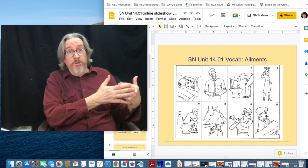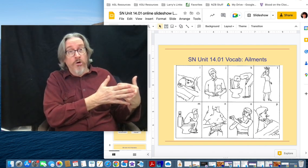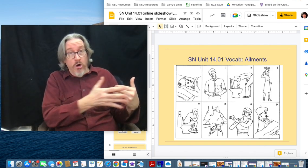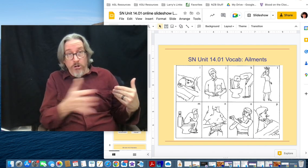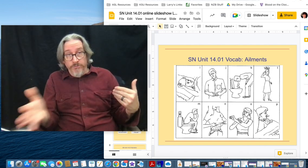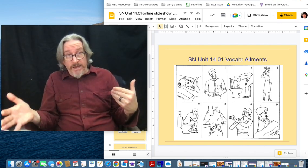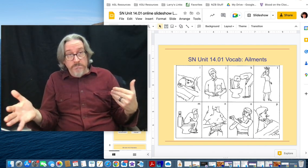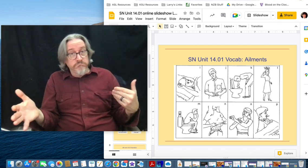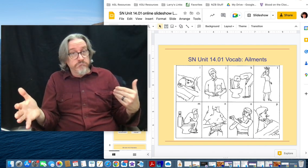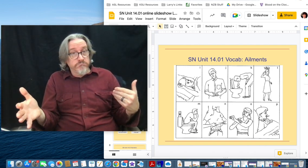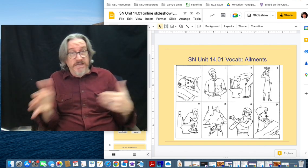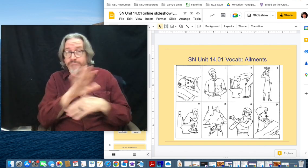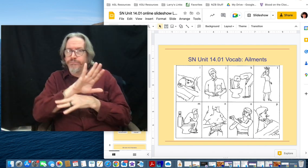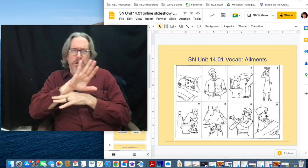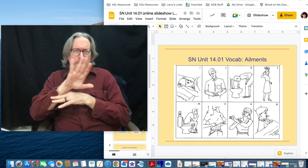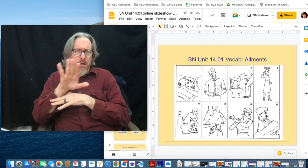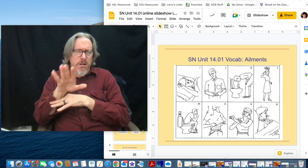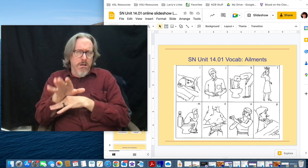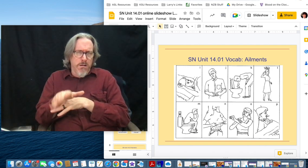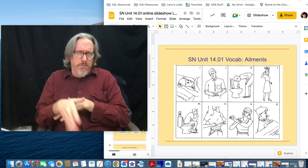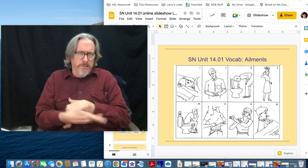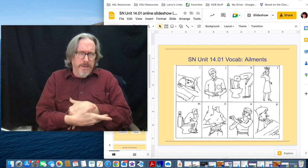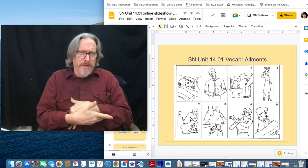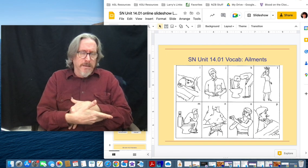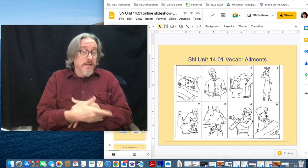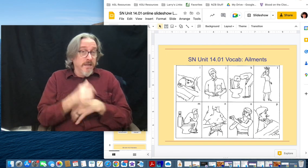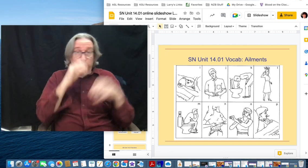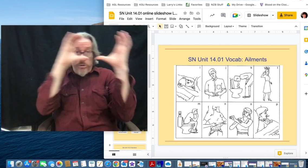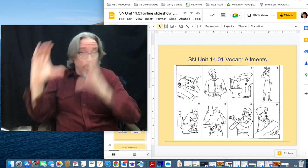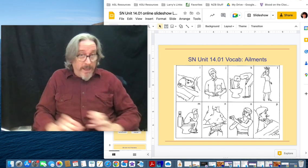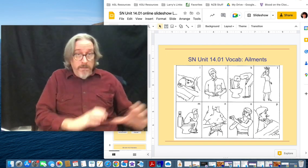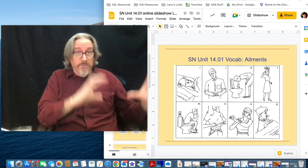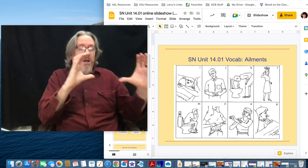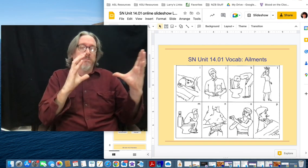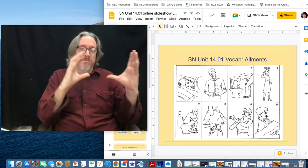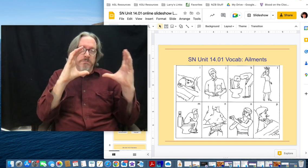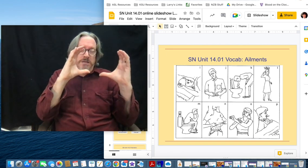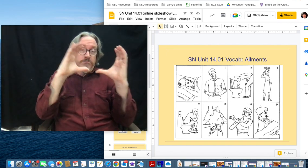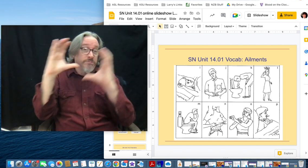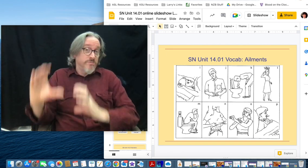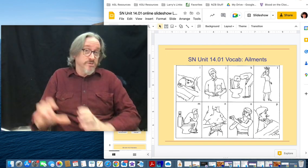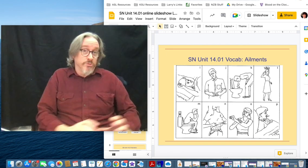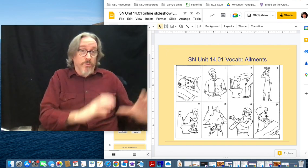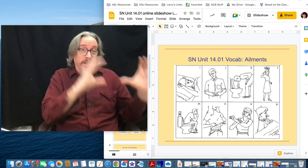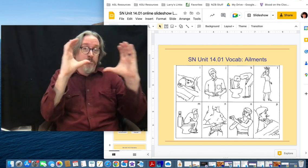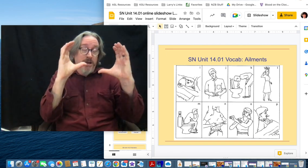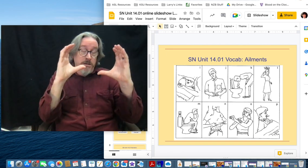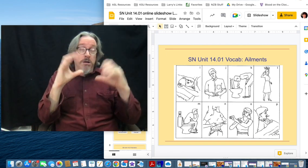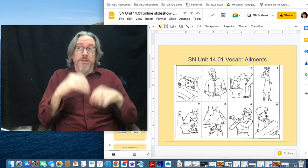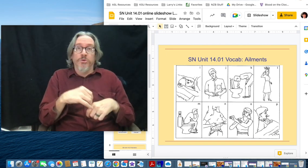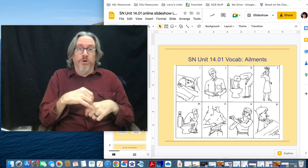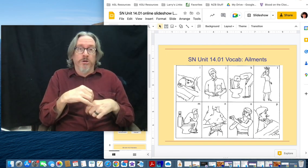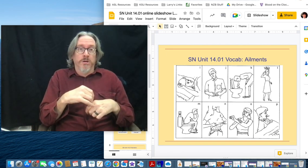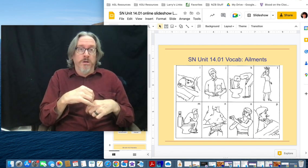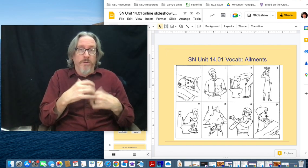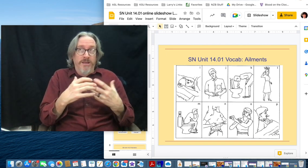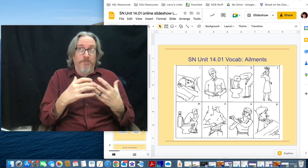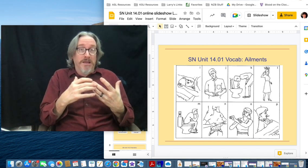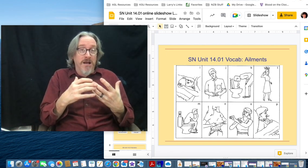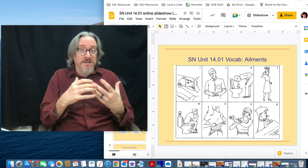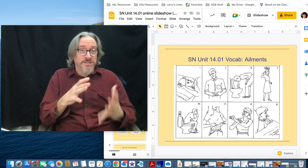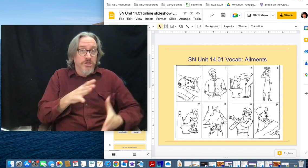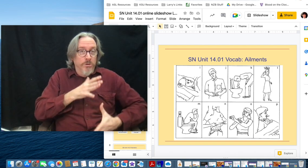up all night? Like all night. You weren't awake. Well, I suppose you weren't awake, but you were